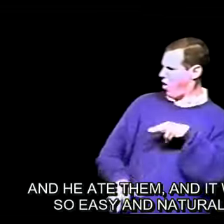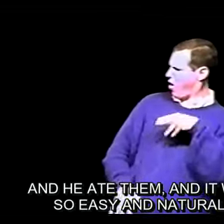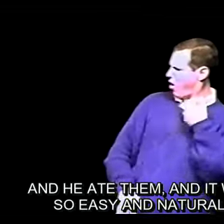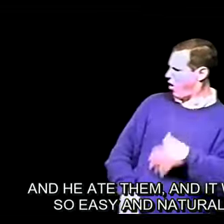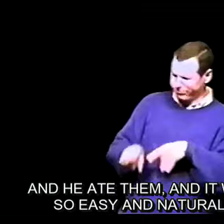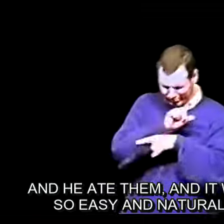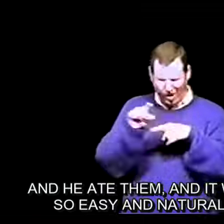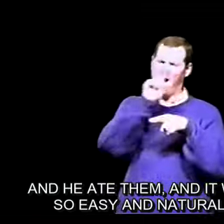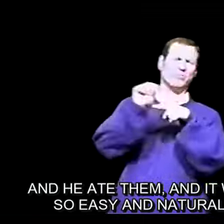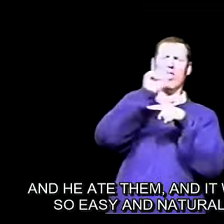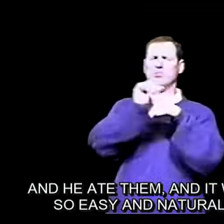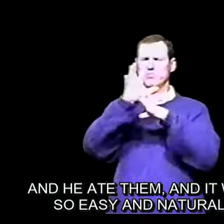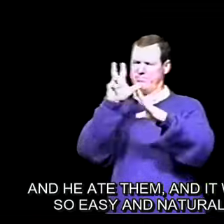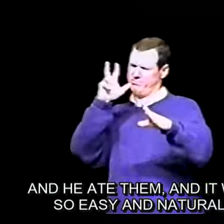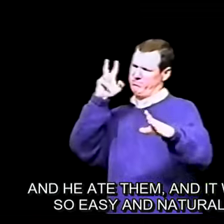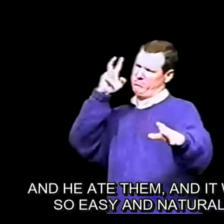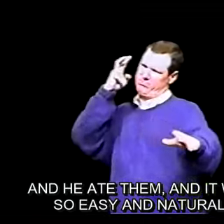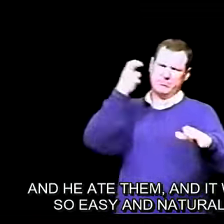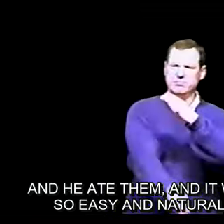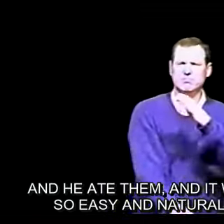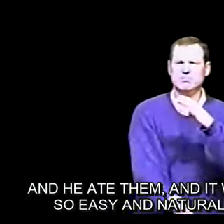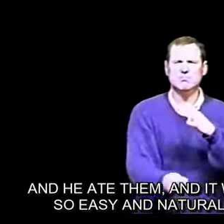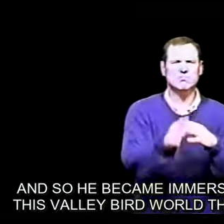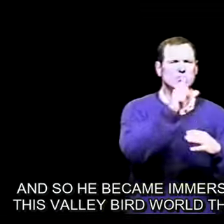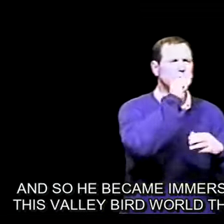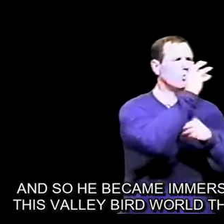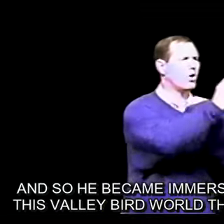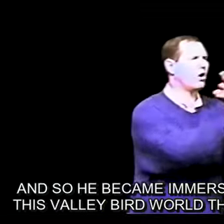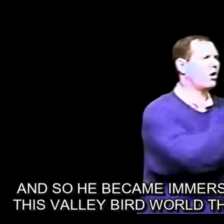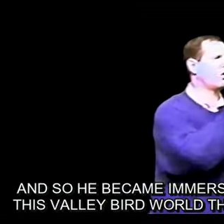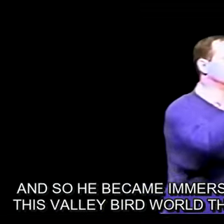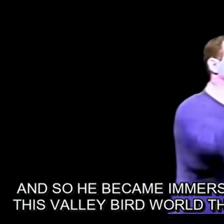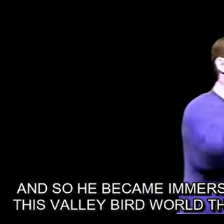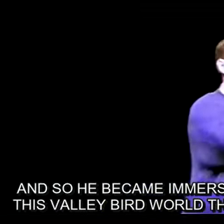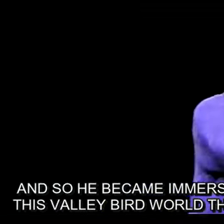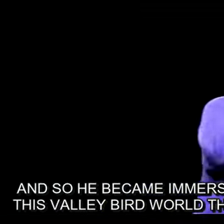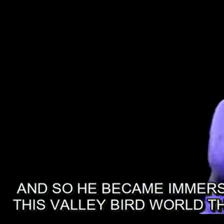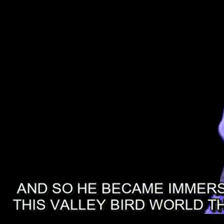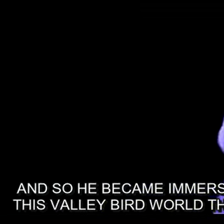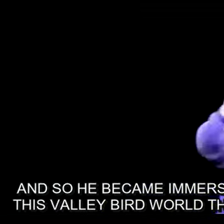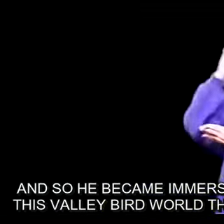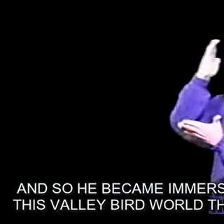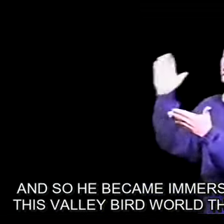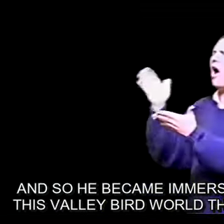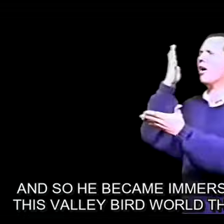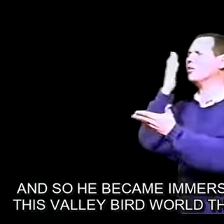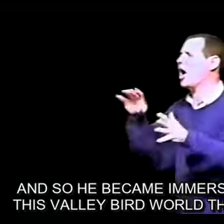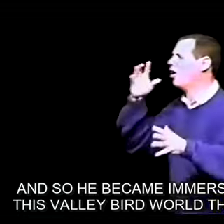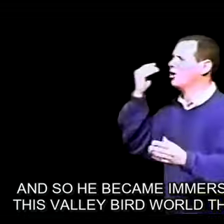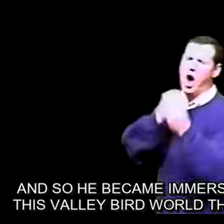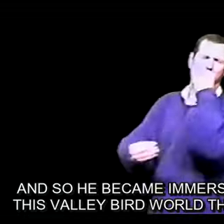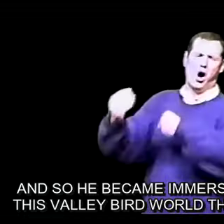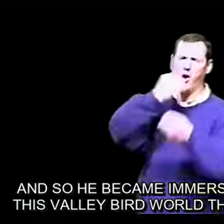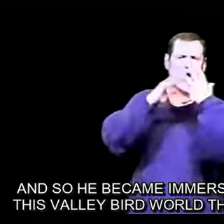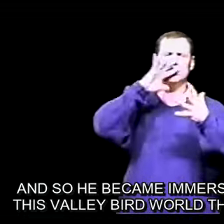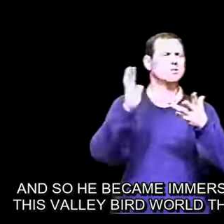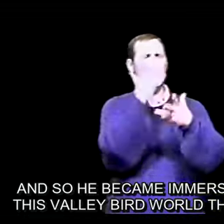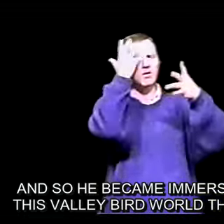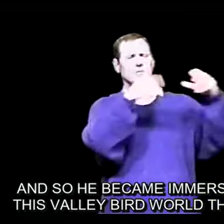easy and natural. And so he became immersed in this valley bird world that he had